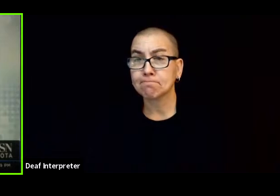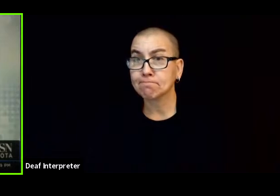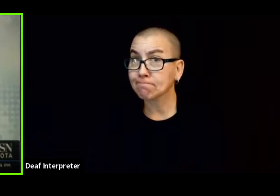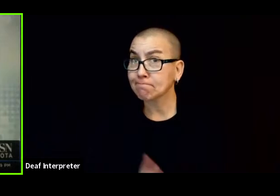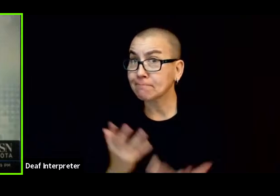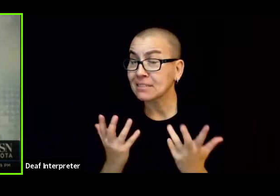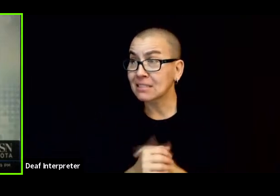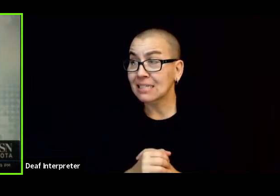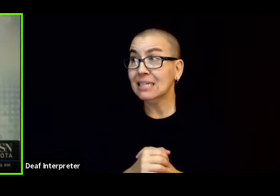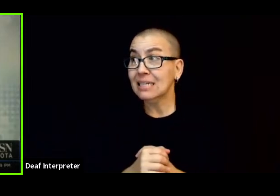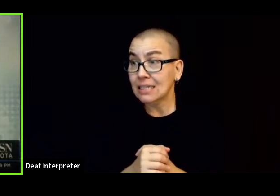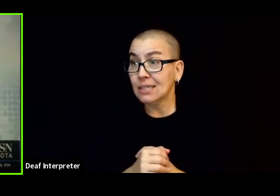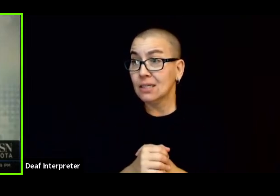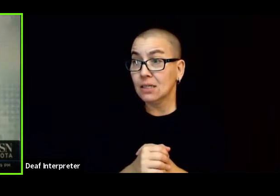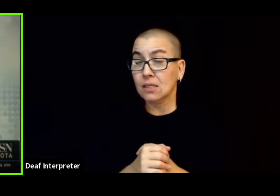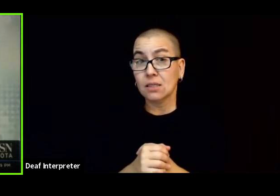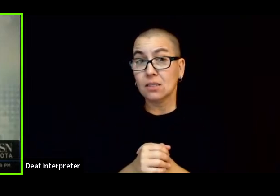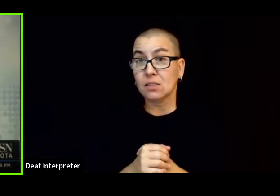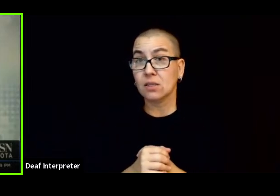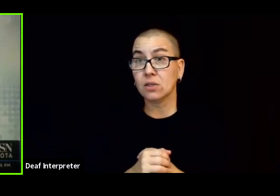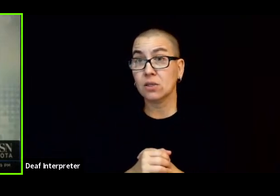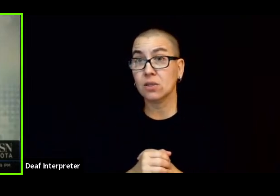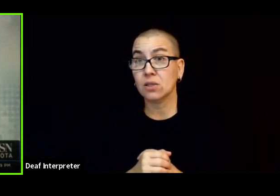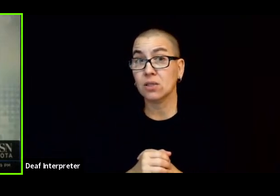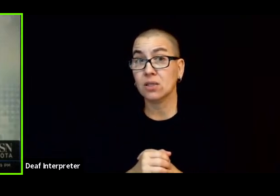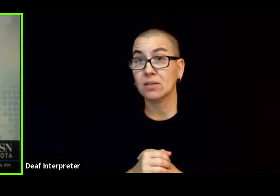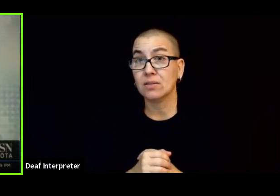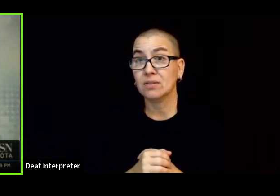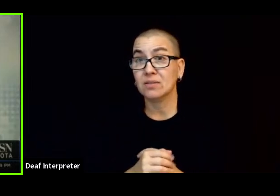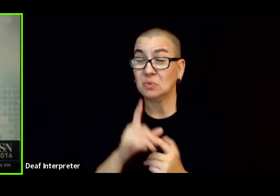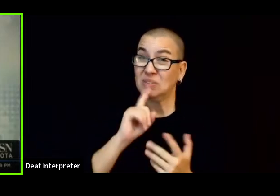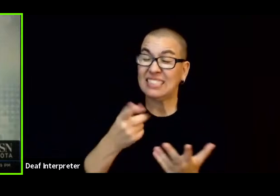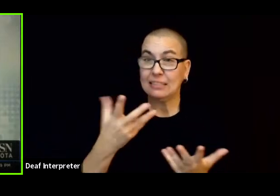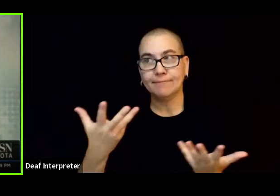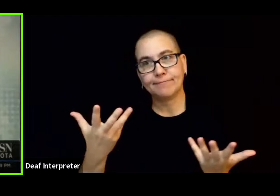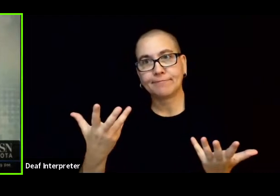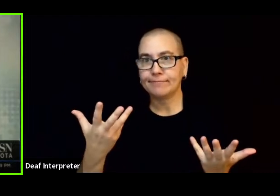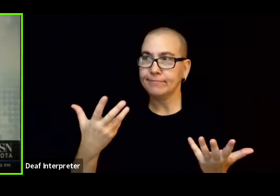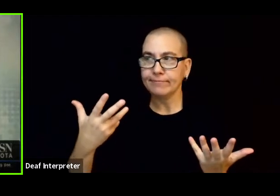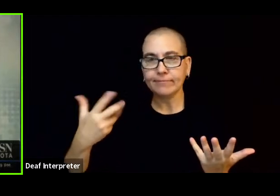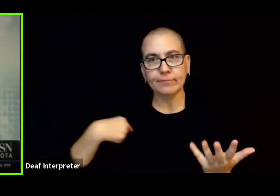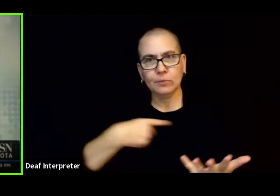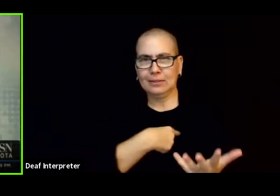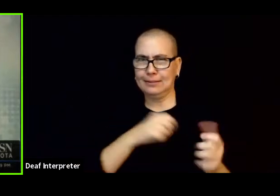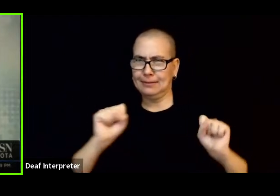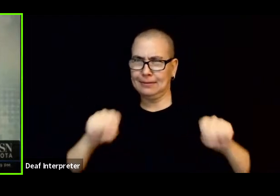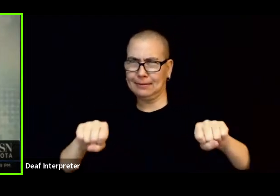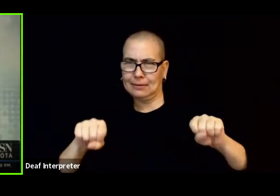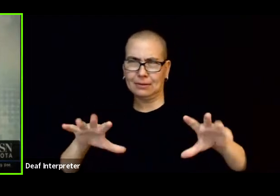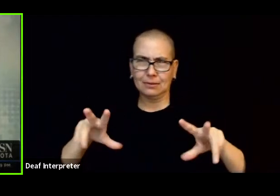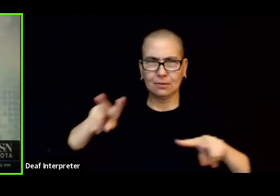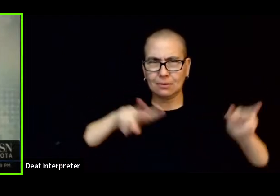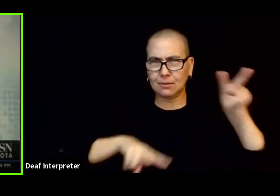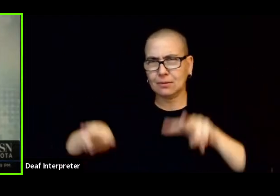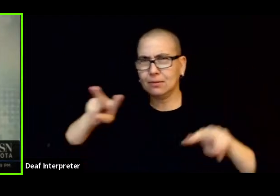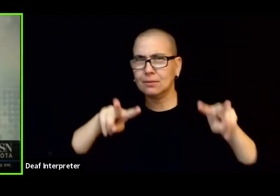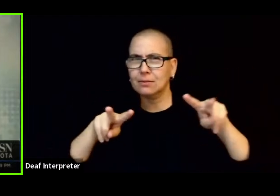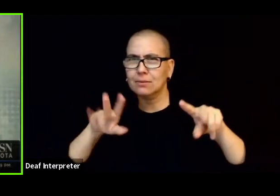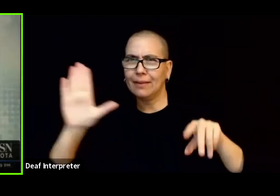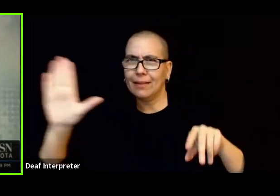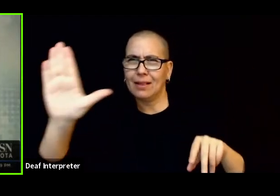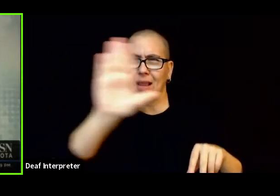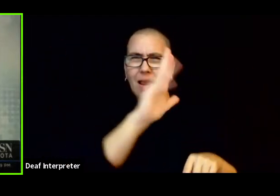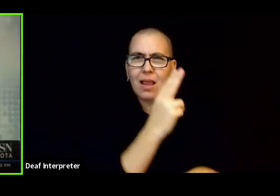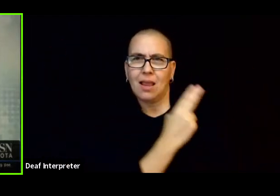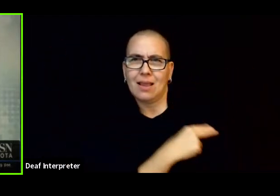setting their priorities for services depending upon their capacity and their staffing, literally on a daily